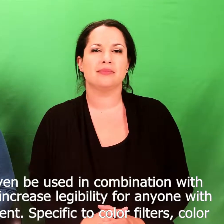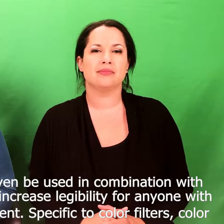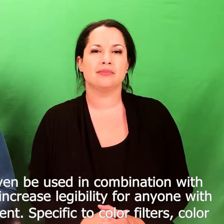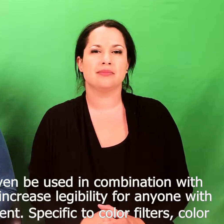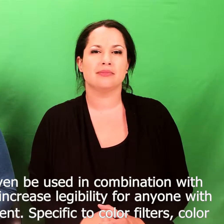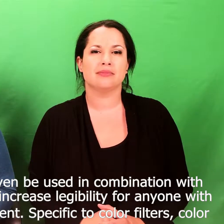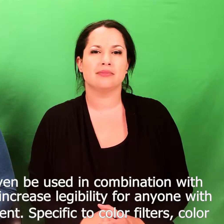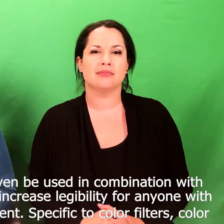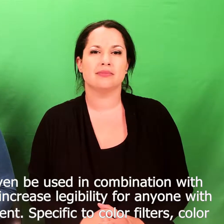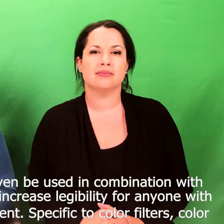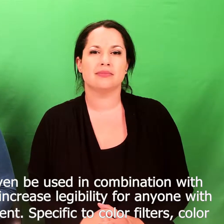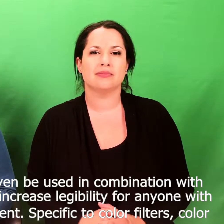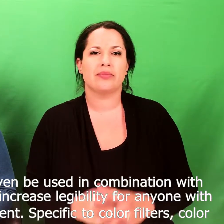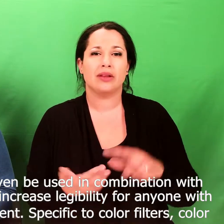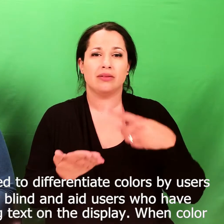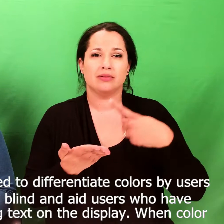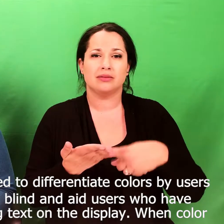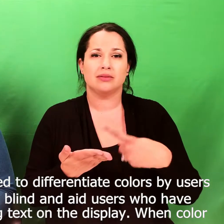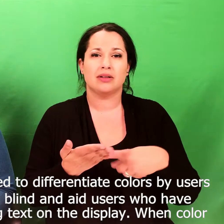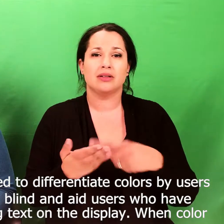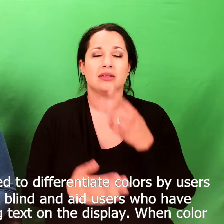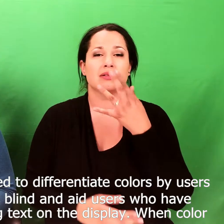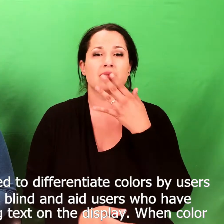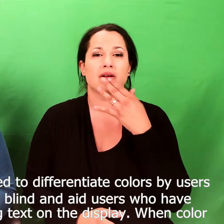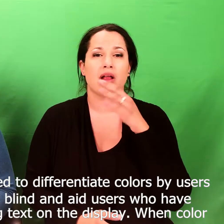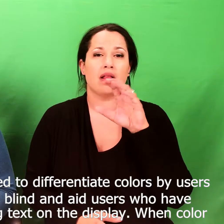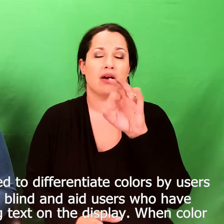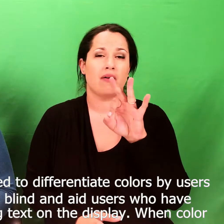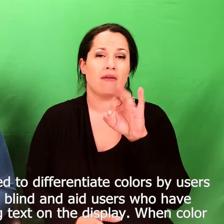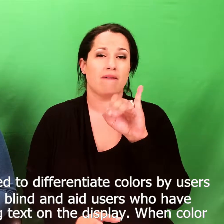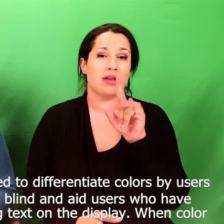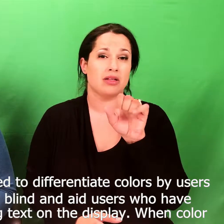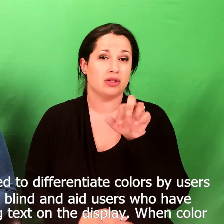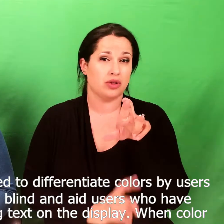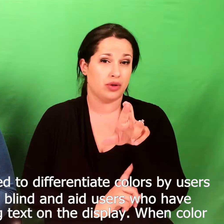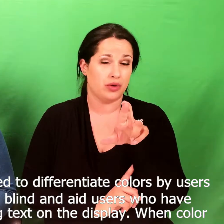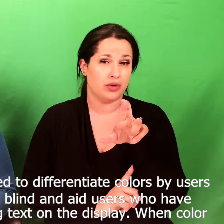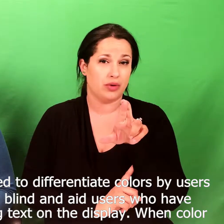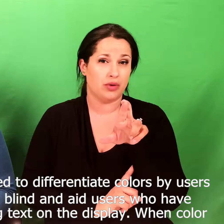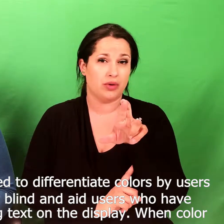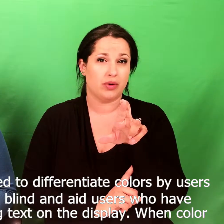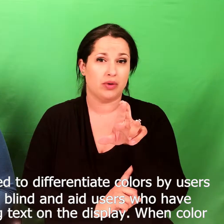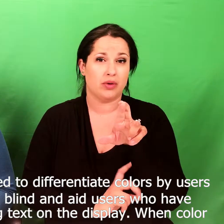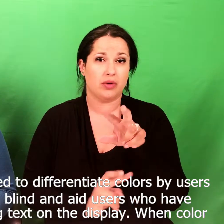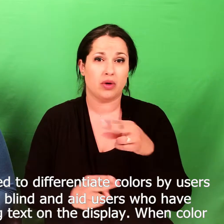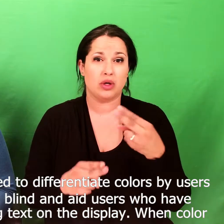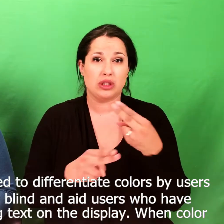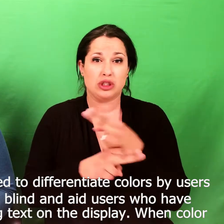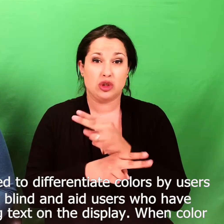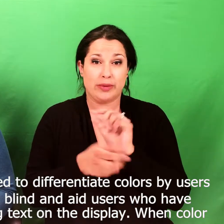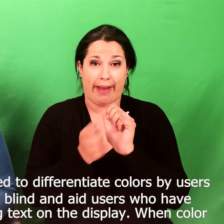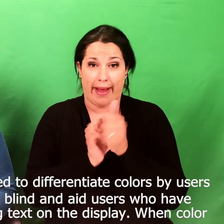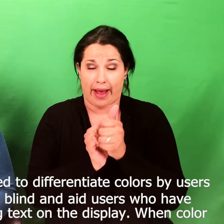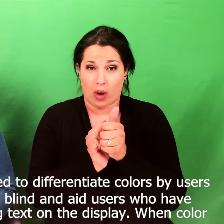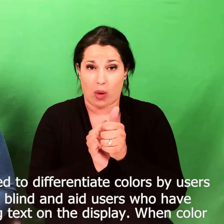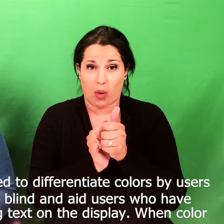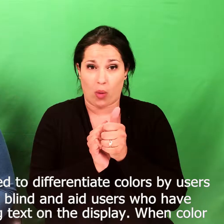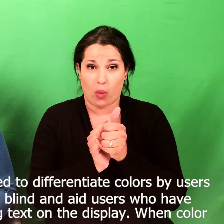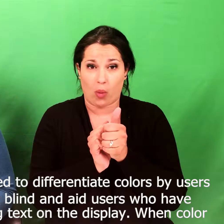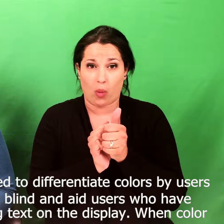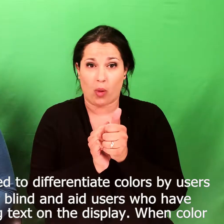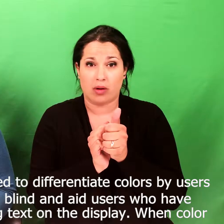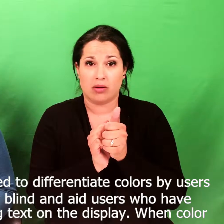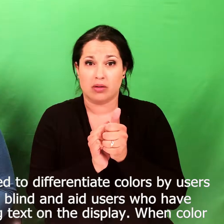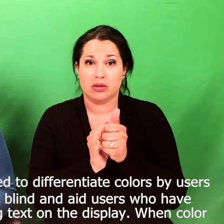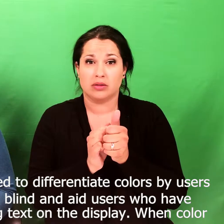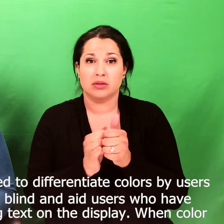Specific to color filters can be used to differentiate colors by users who are colorblind and